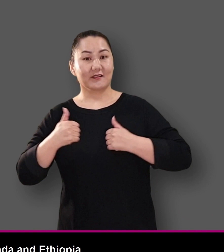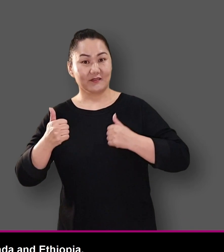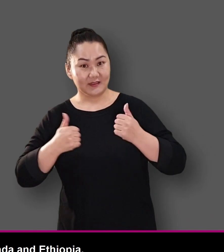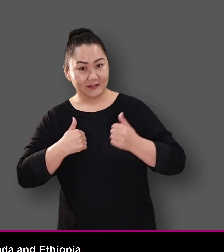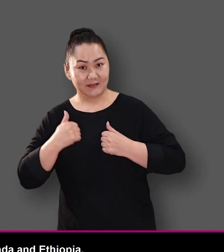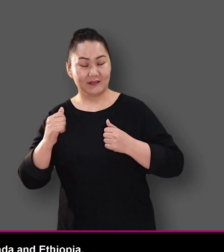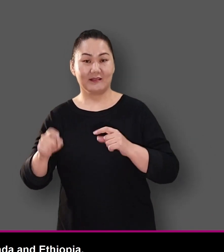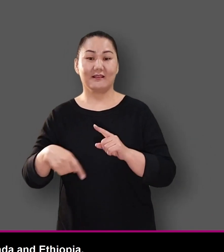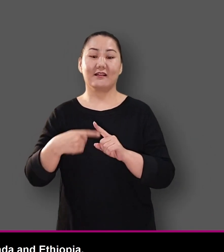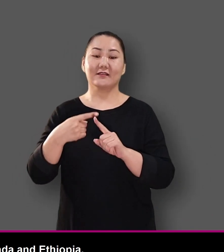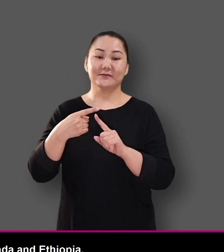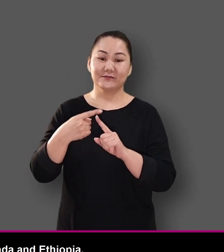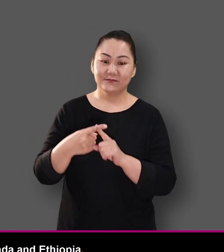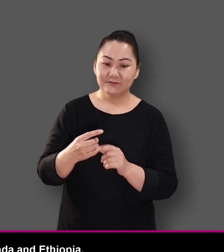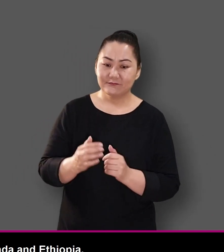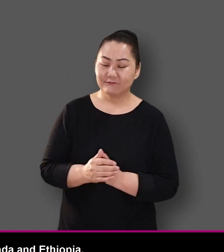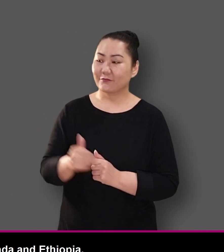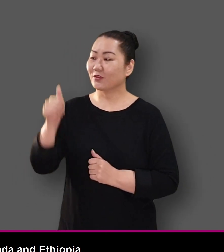As in Rwanda and Ethiopia.